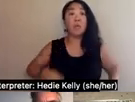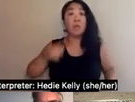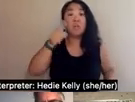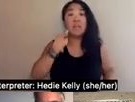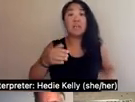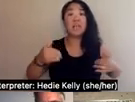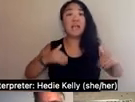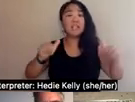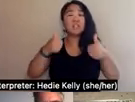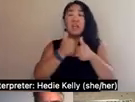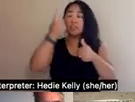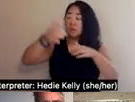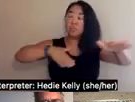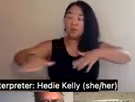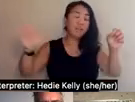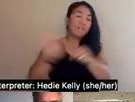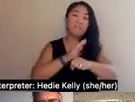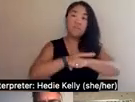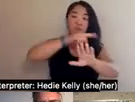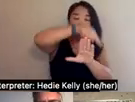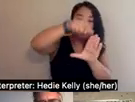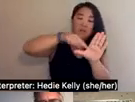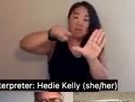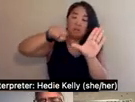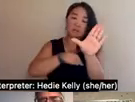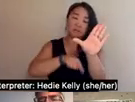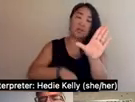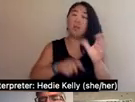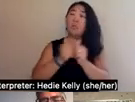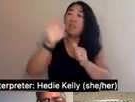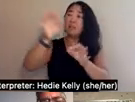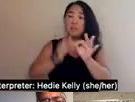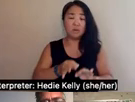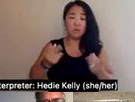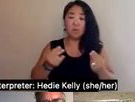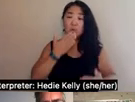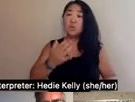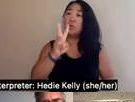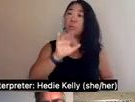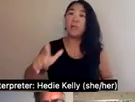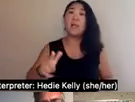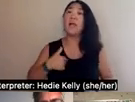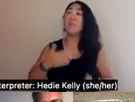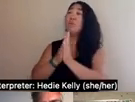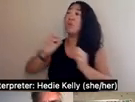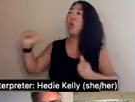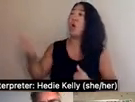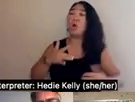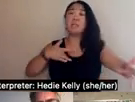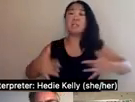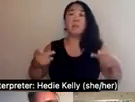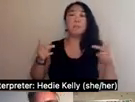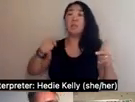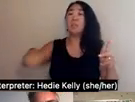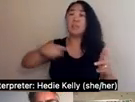adventure of walking the entire perimeter of Philadelphia in a spirit of curiosity and goodwill. It is hereby requested of all whom may concern to permit them to pass without